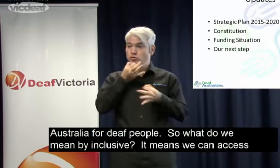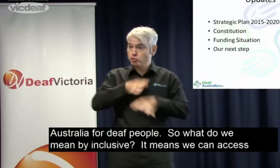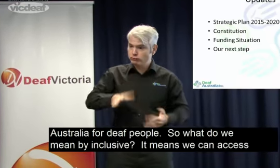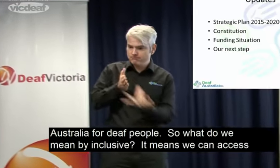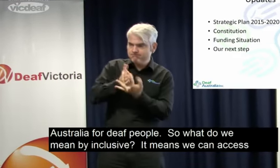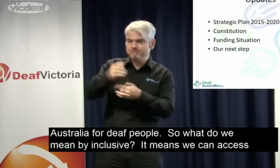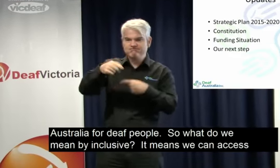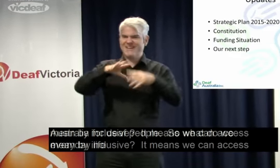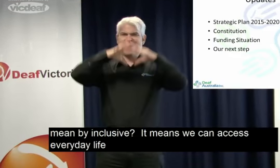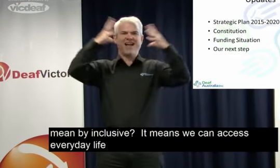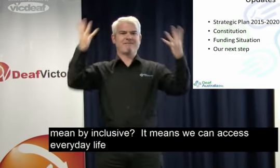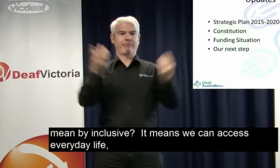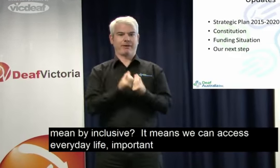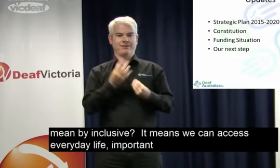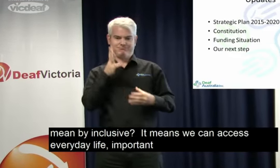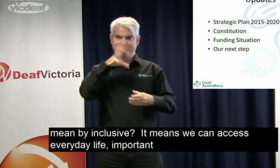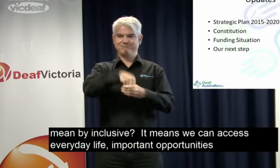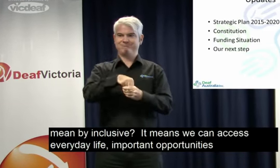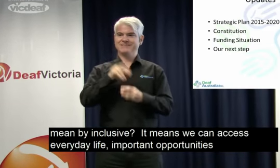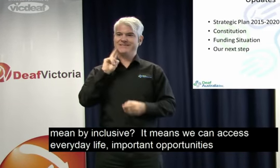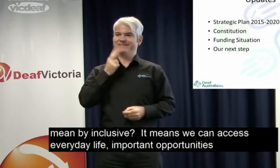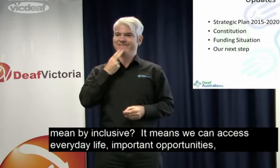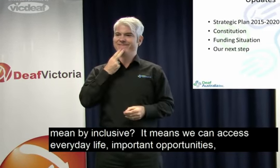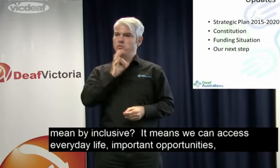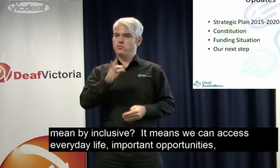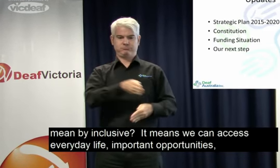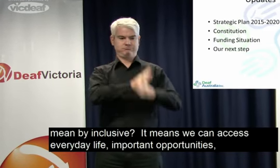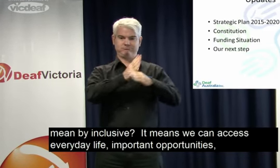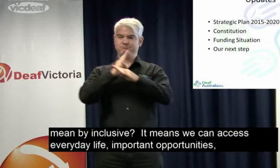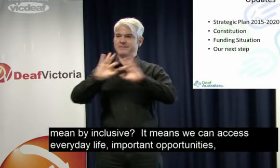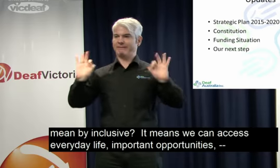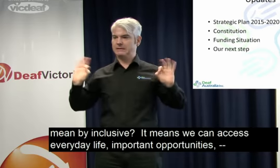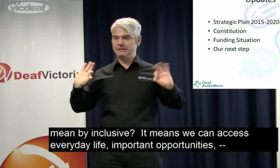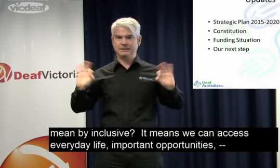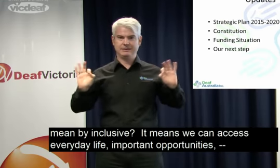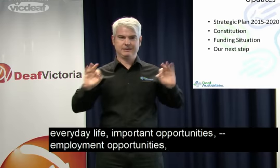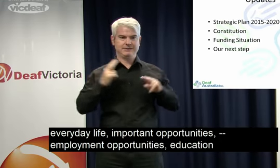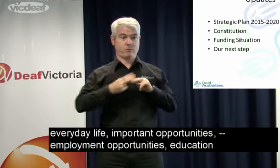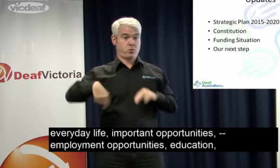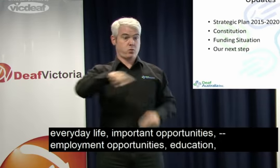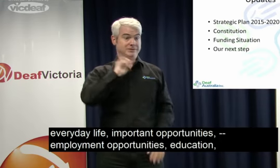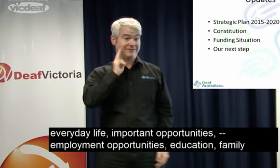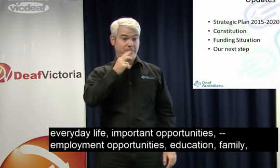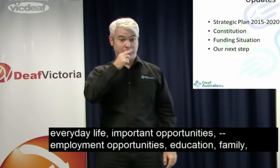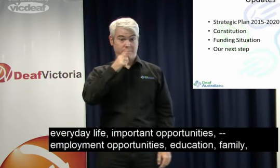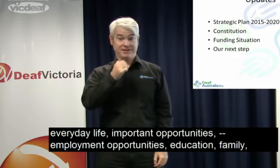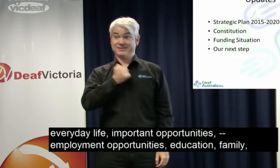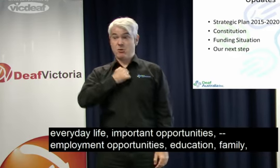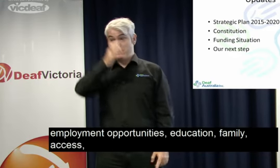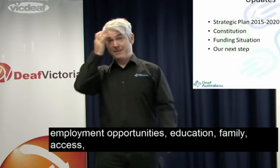education, family, children having access, absolutely everything that's incorporated for deaf people so that we don't face any